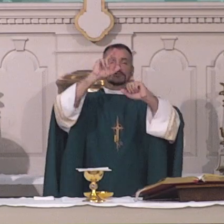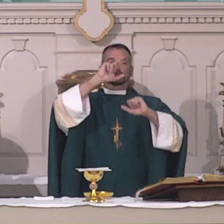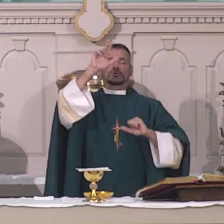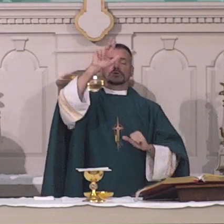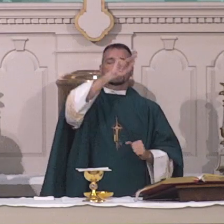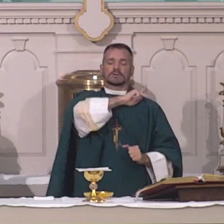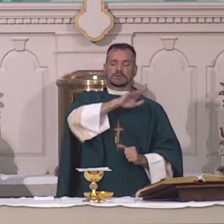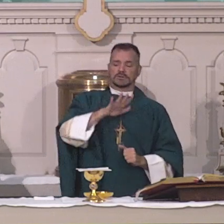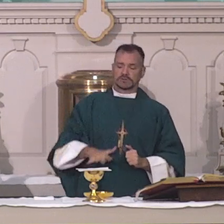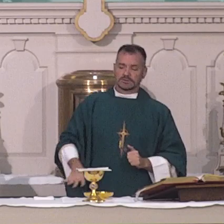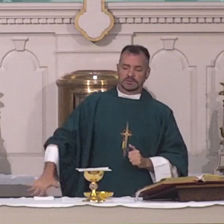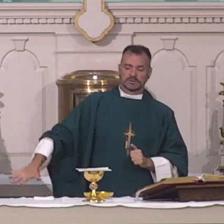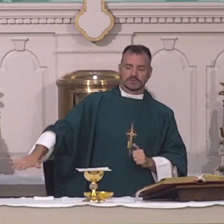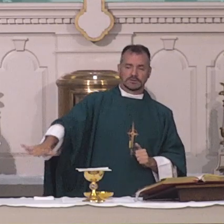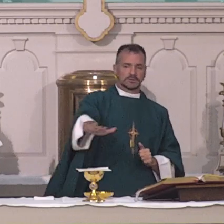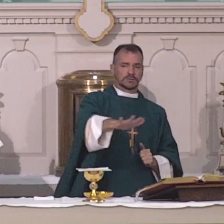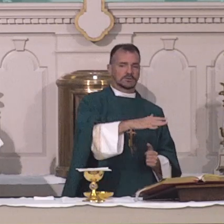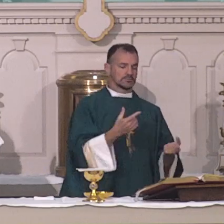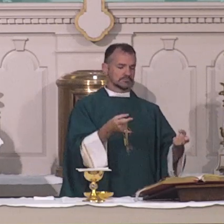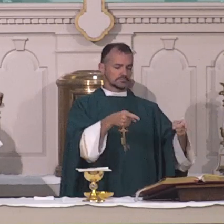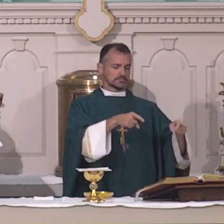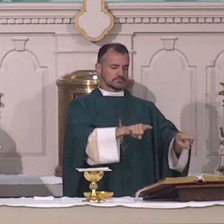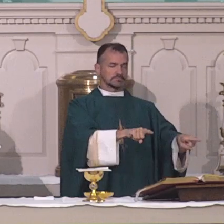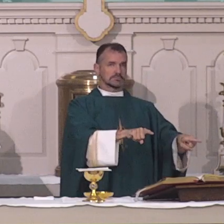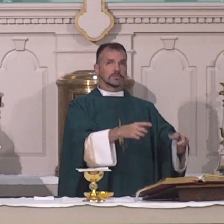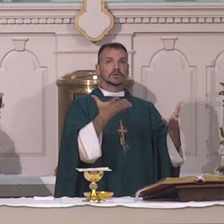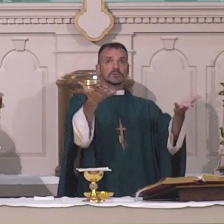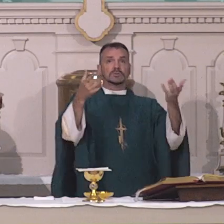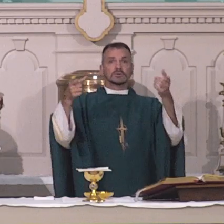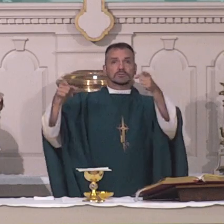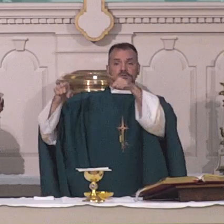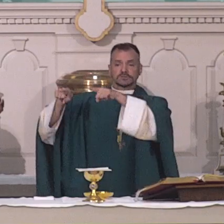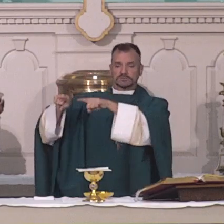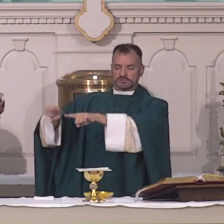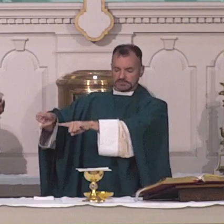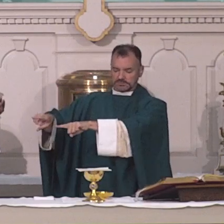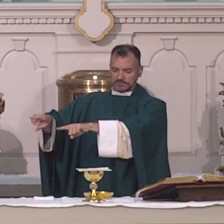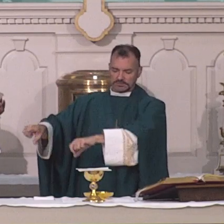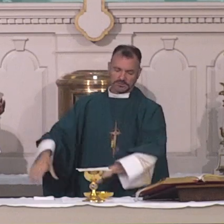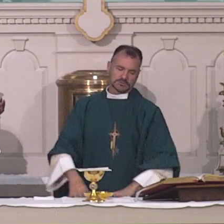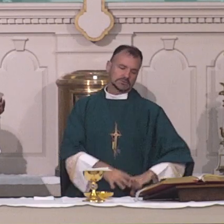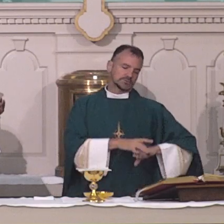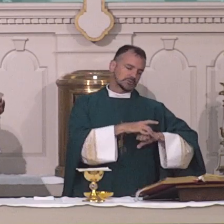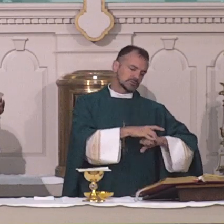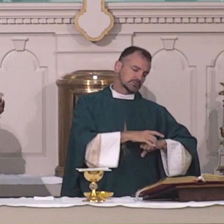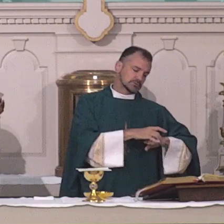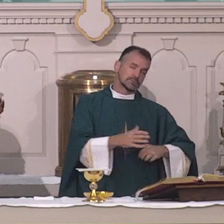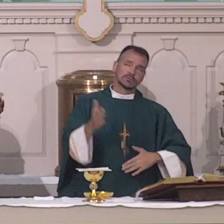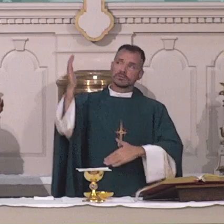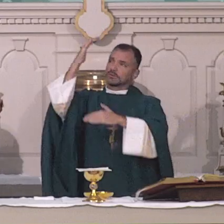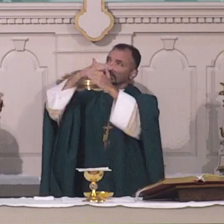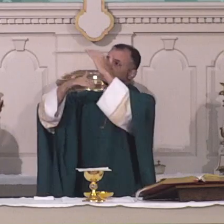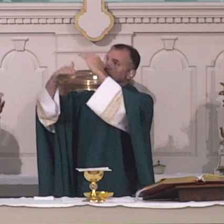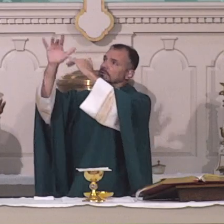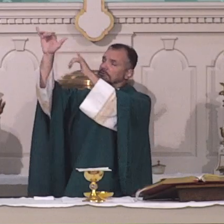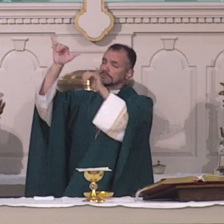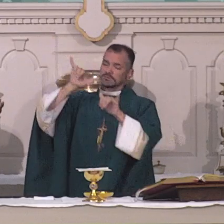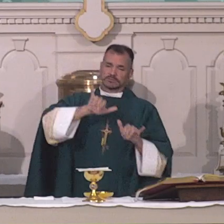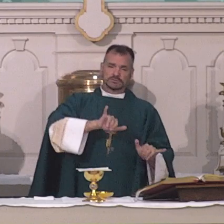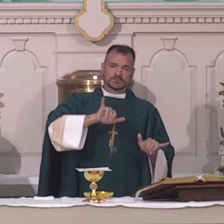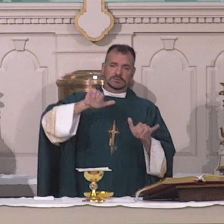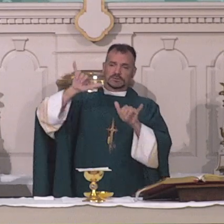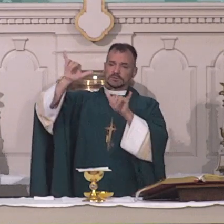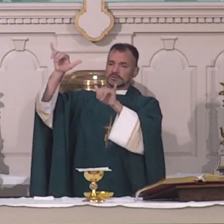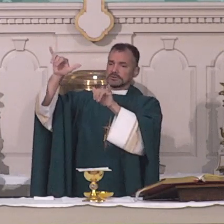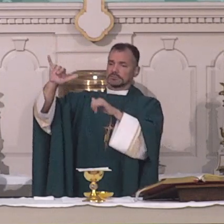name. Thy kingdom come, thy will be done, on earth as it is in